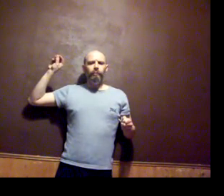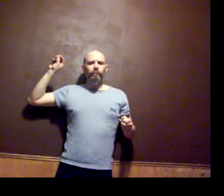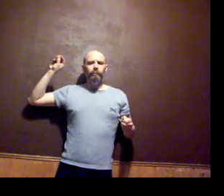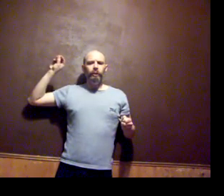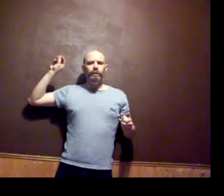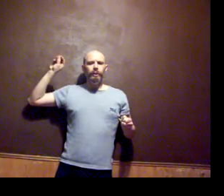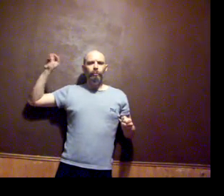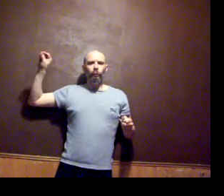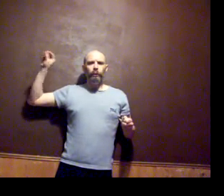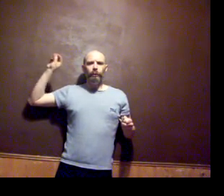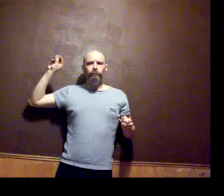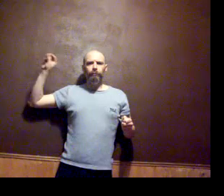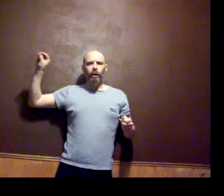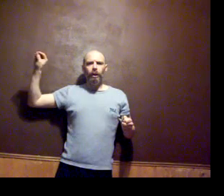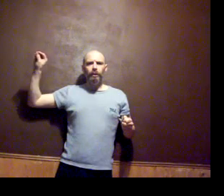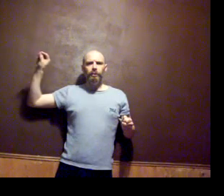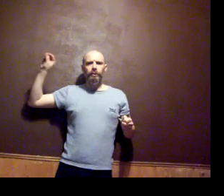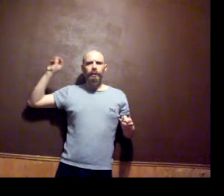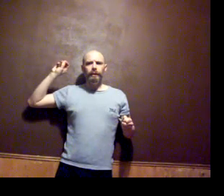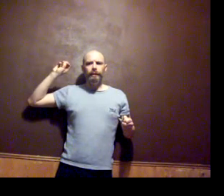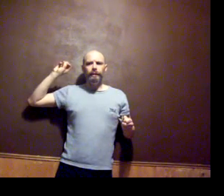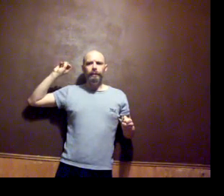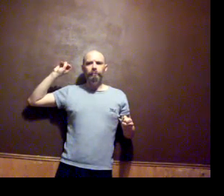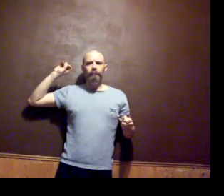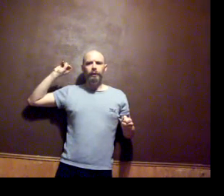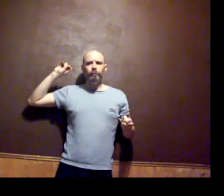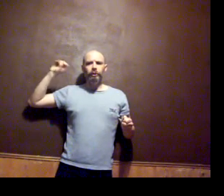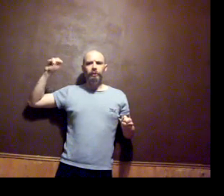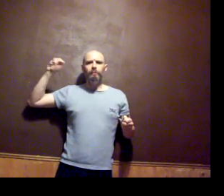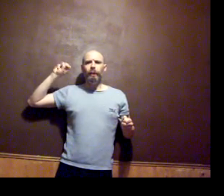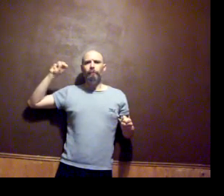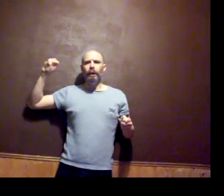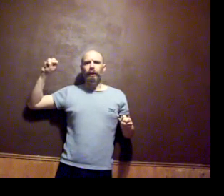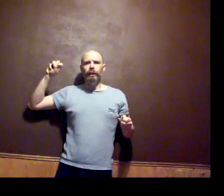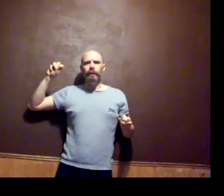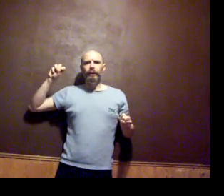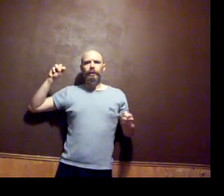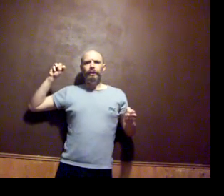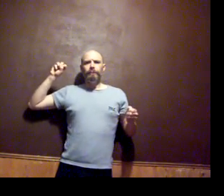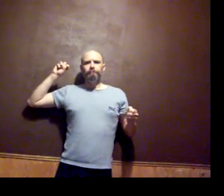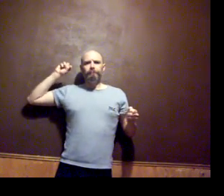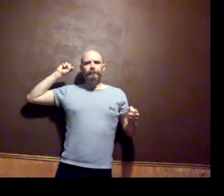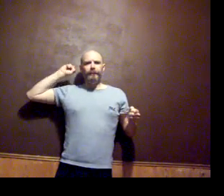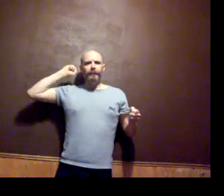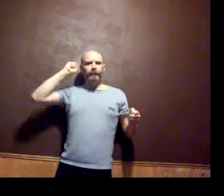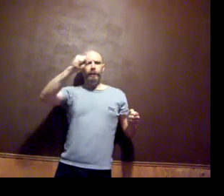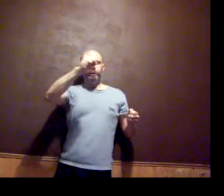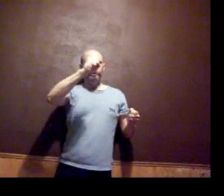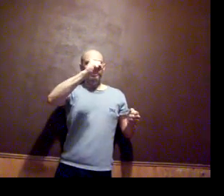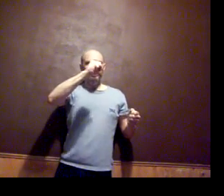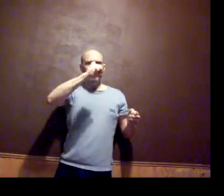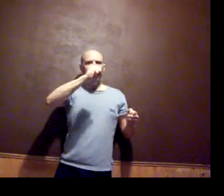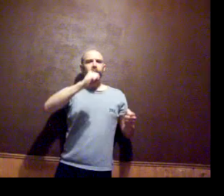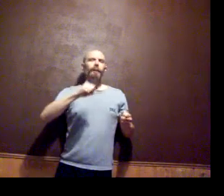The phrase embroidery floss makes parts of my body clench shut, but